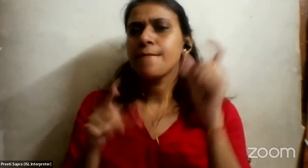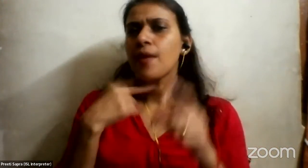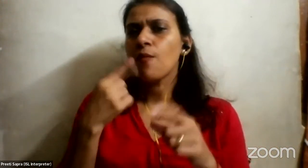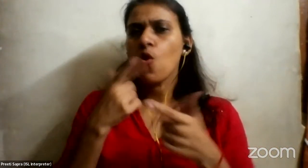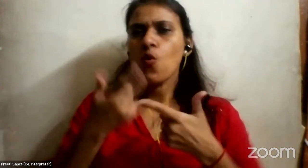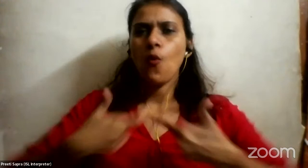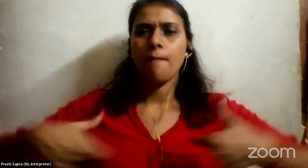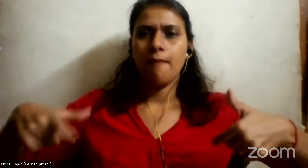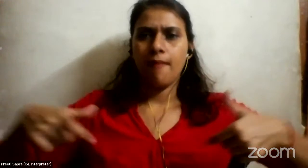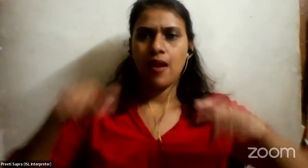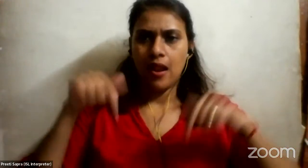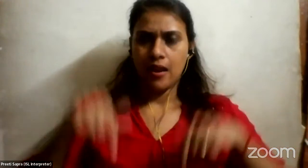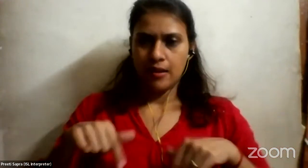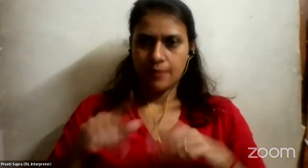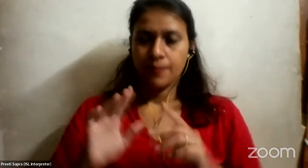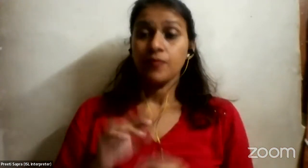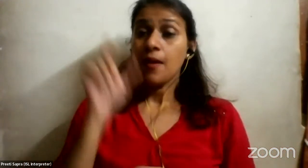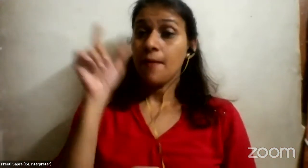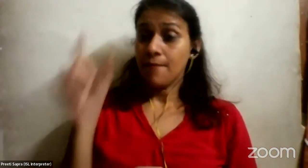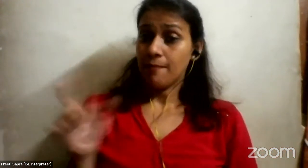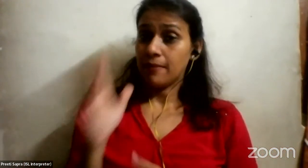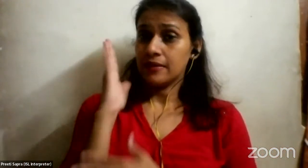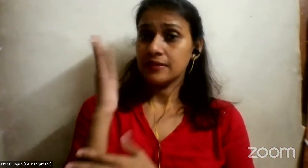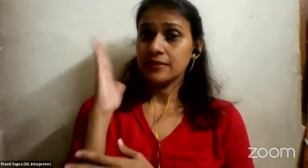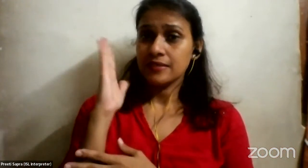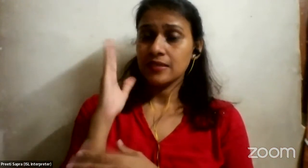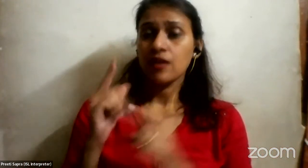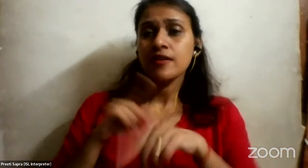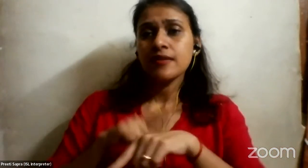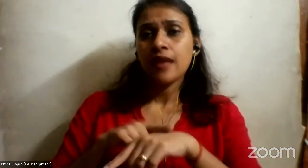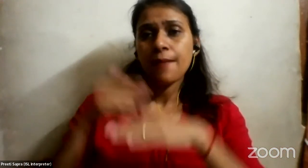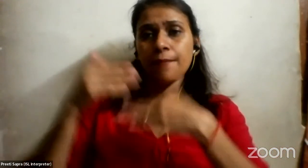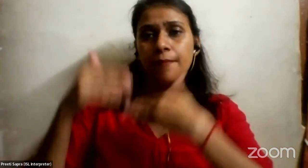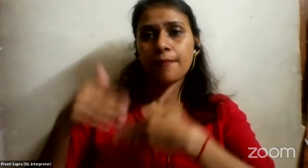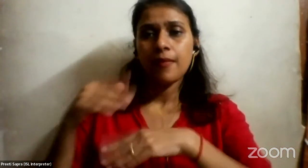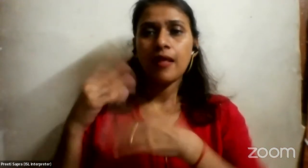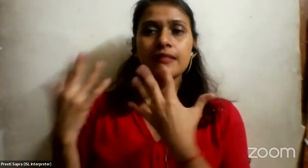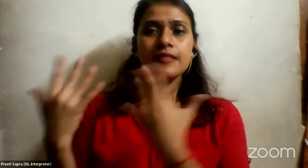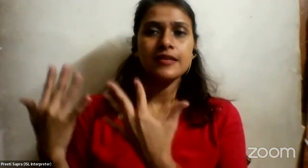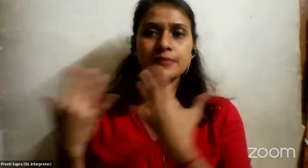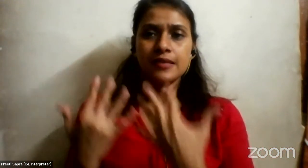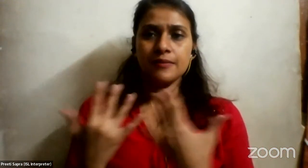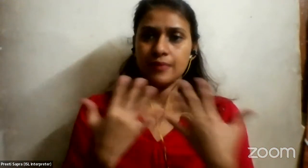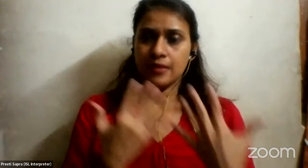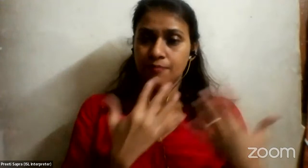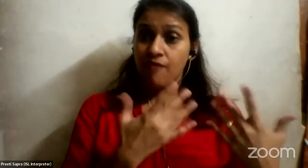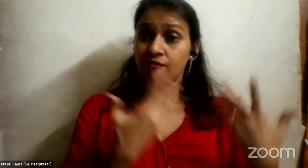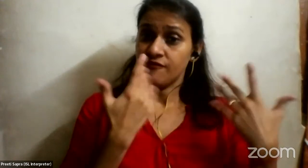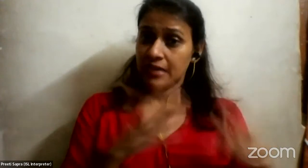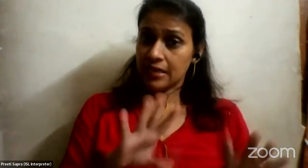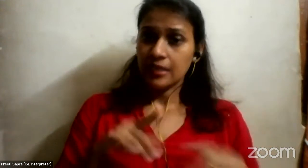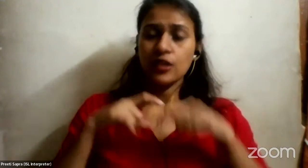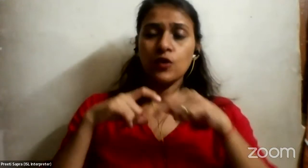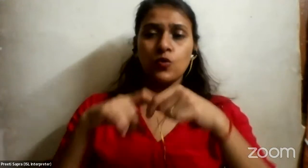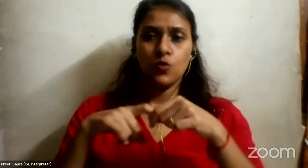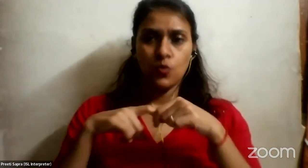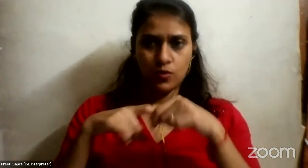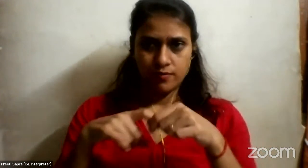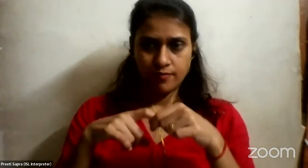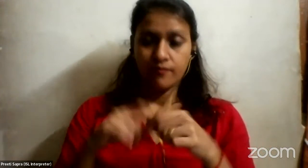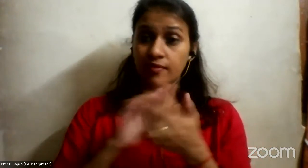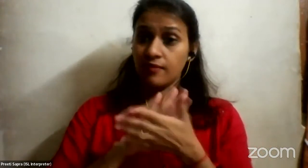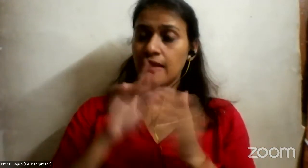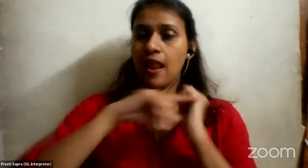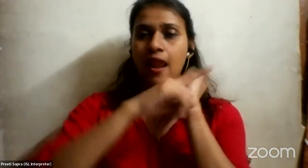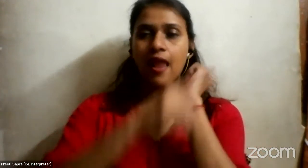speak for 10 minutes. After which we can have a round of questions if there are any, and then there'll be closing